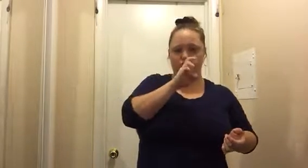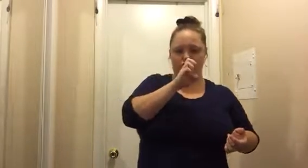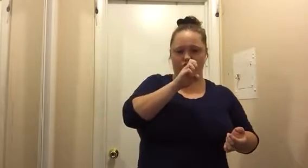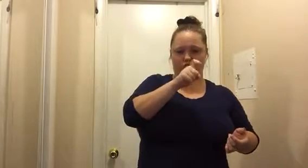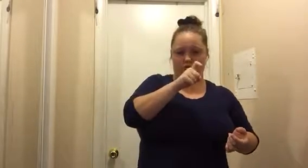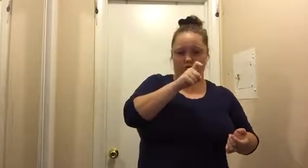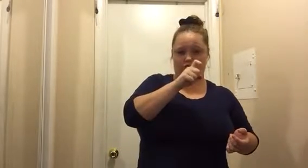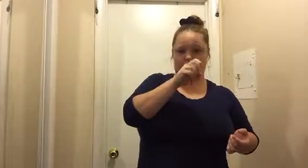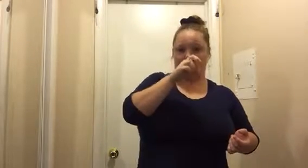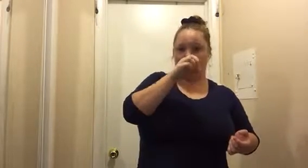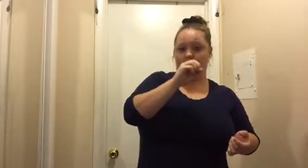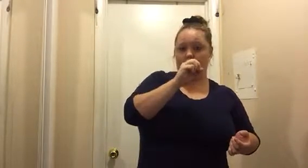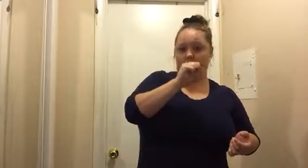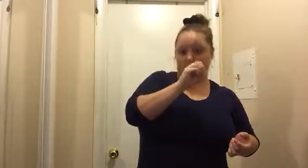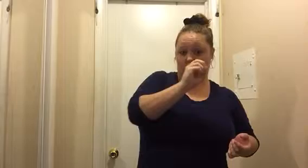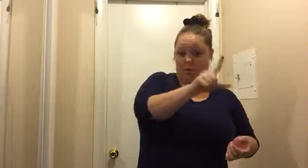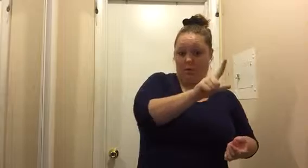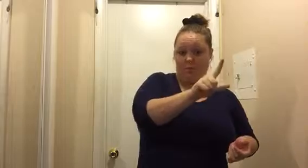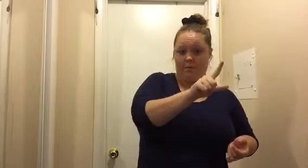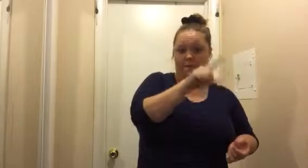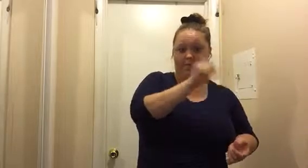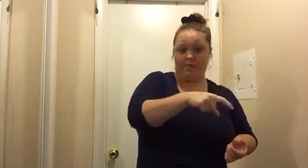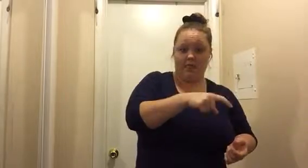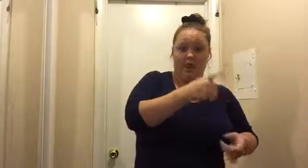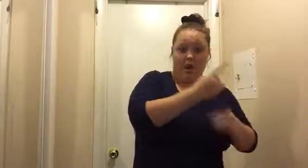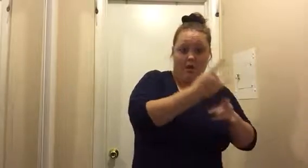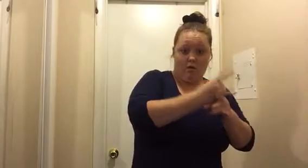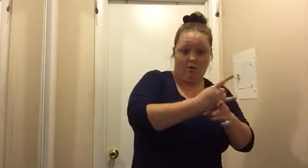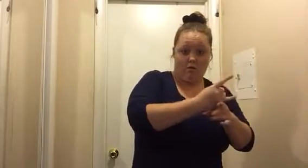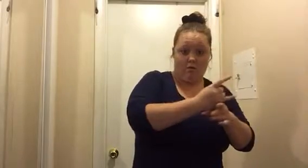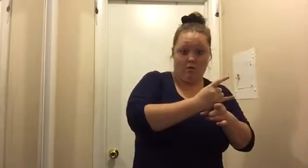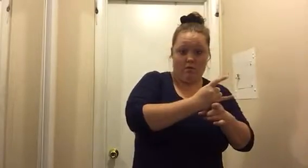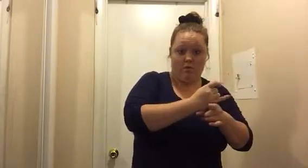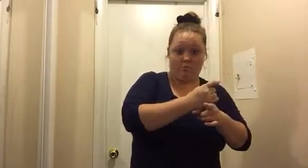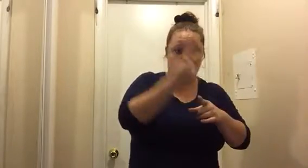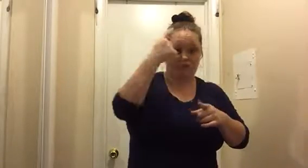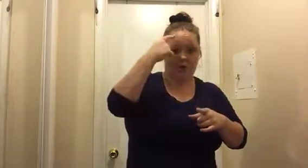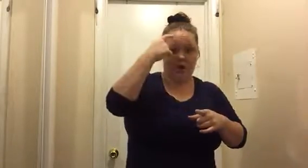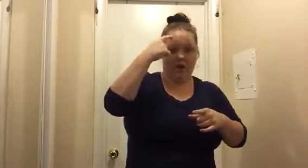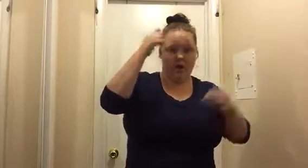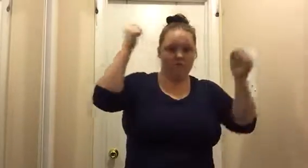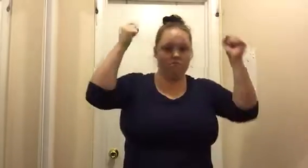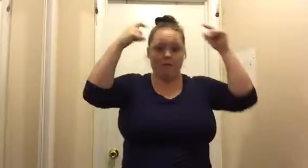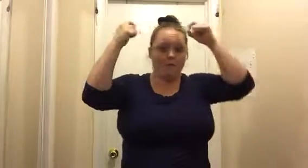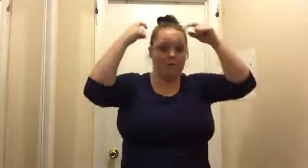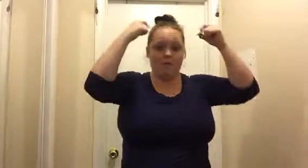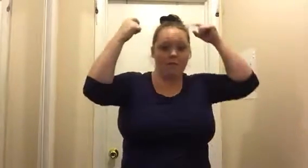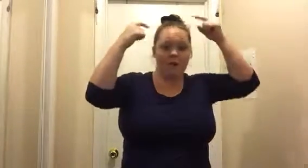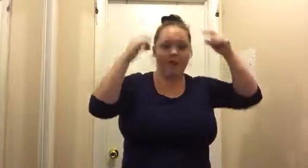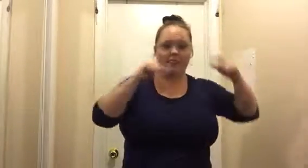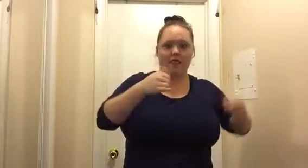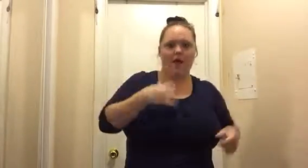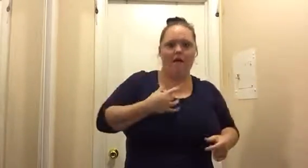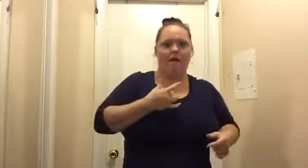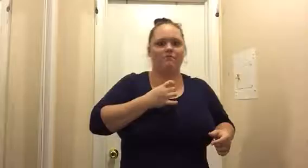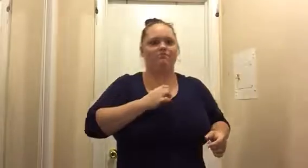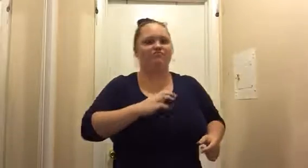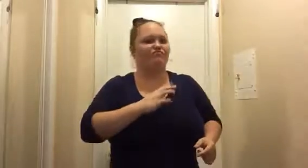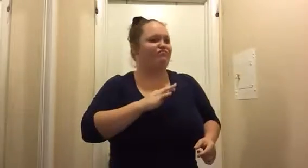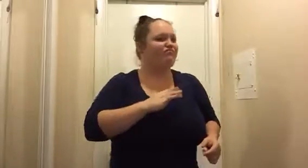of the alcohol reinforcing the addictive synapses in the brain, the opiate blocker blocks the endorphins